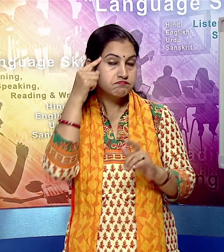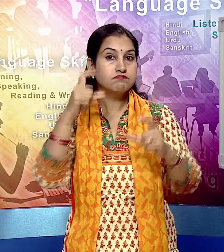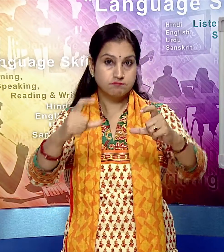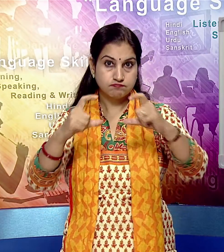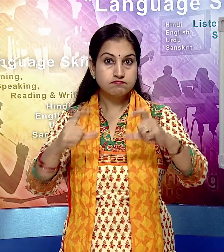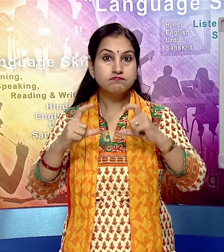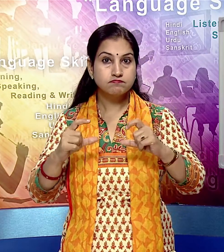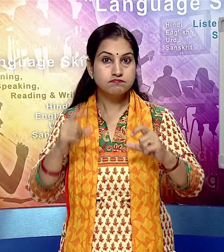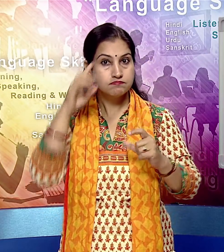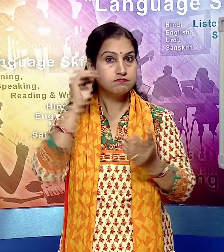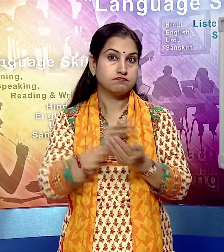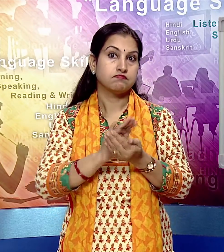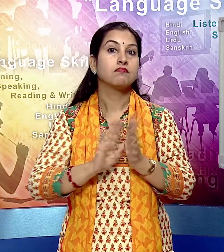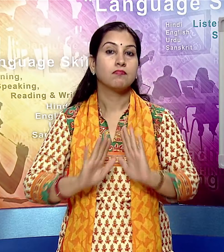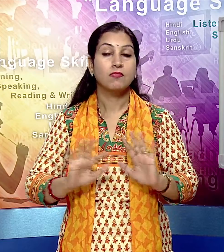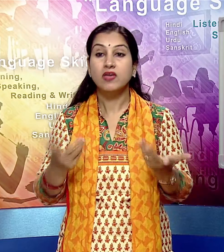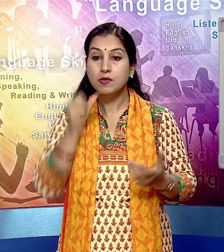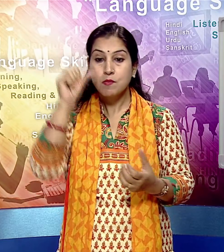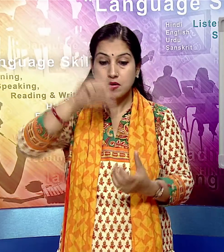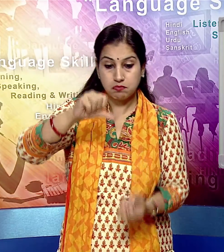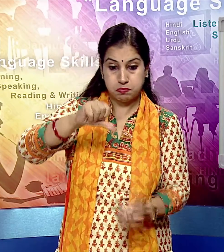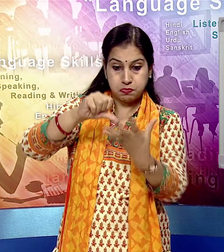care while boiling food.